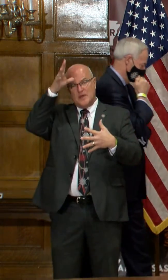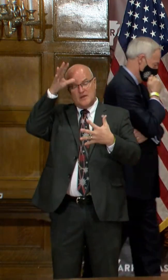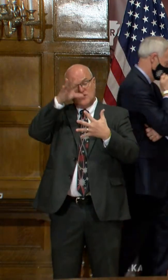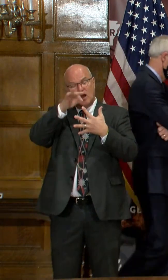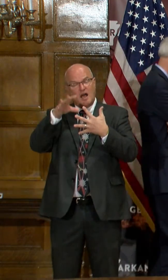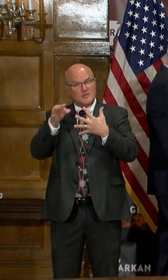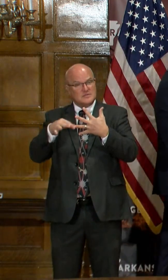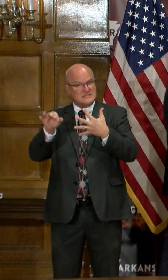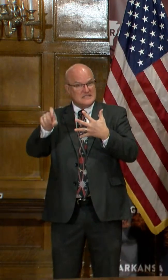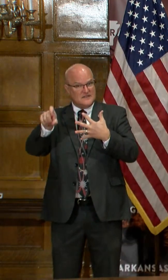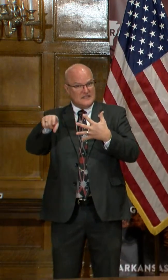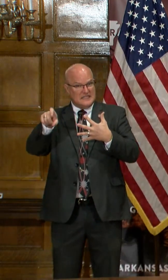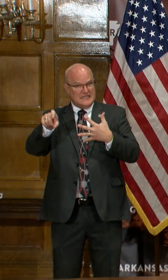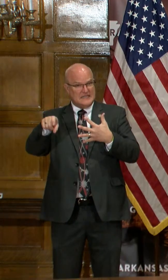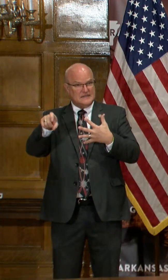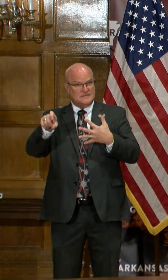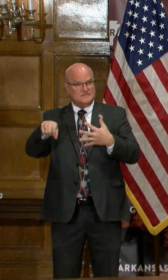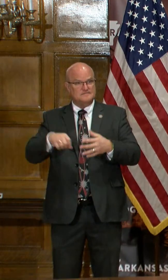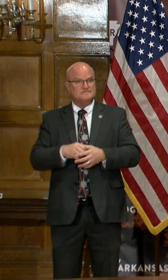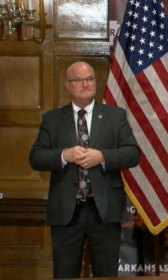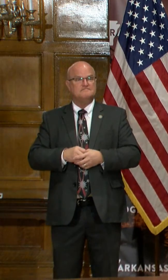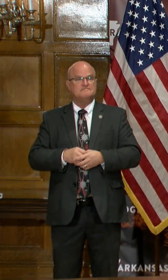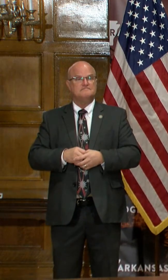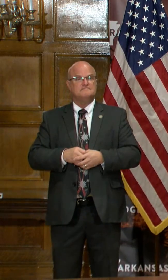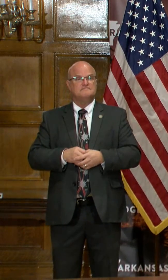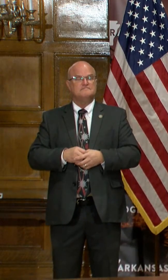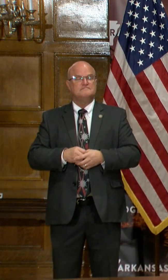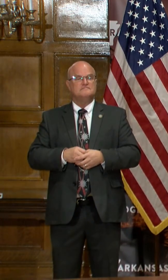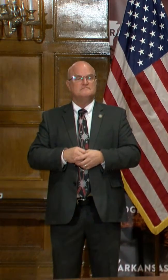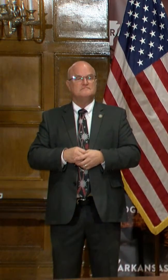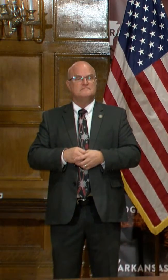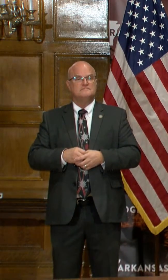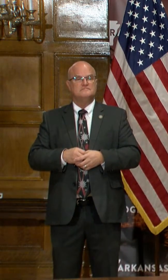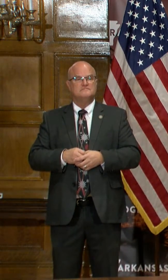options if students do need to be at home.